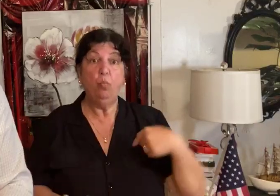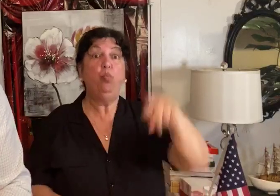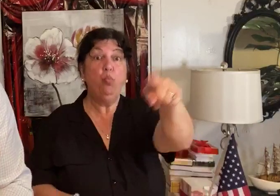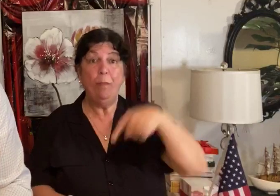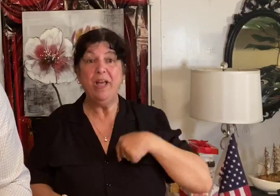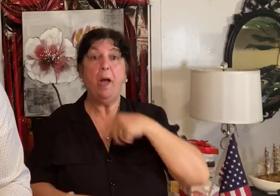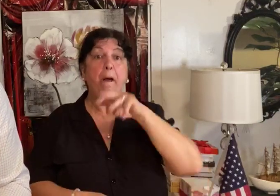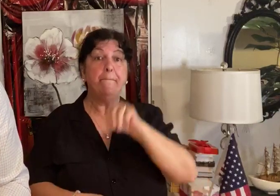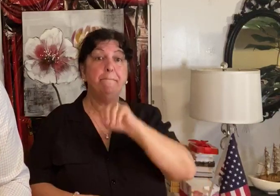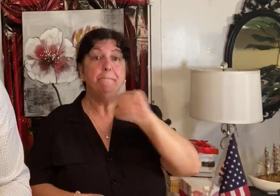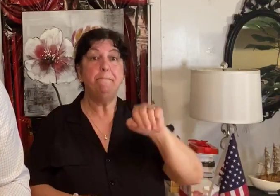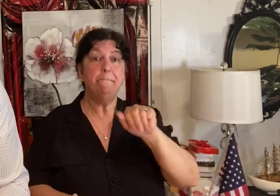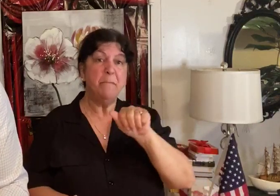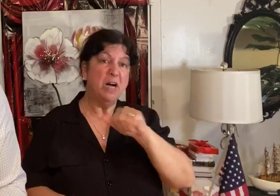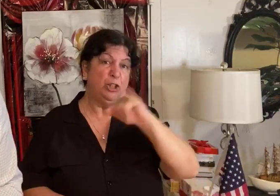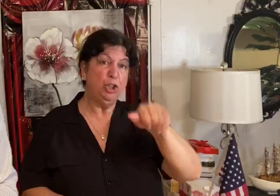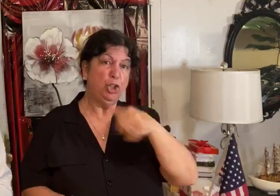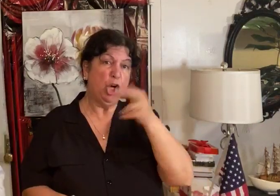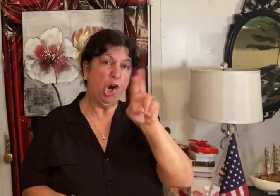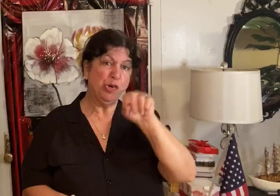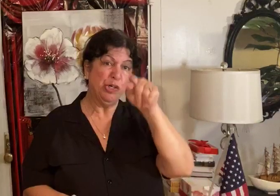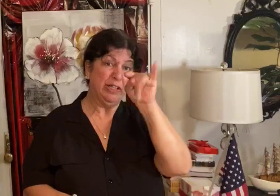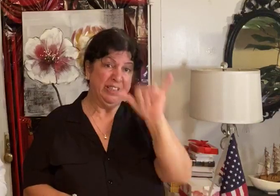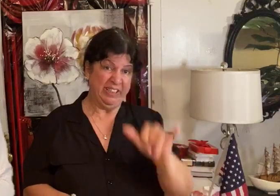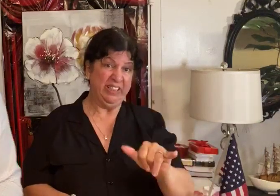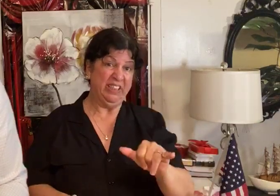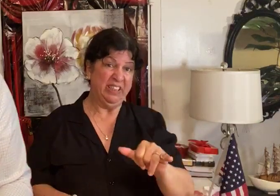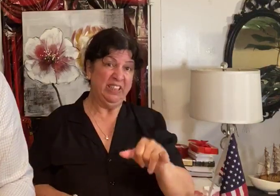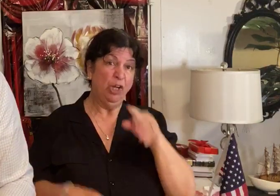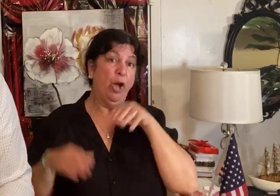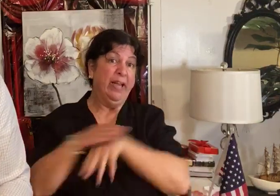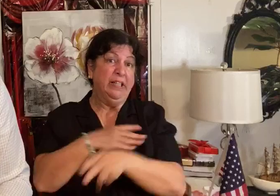into the closet. We need to wake up.